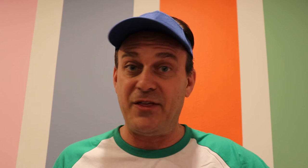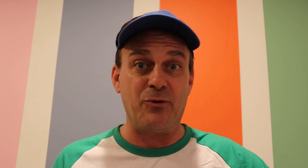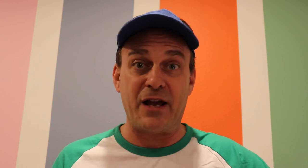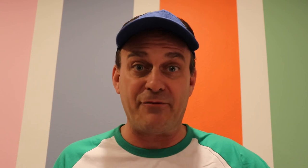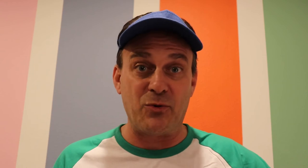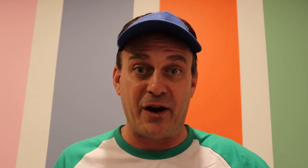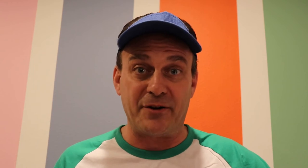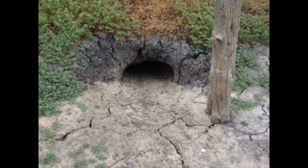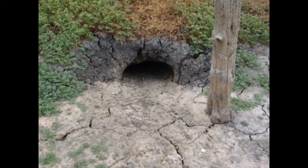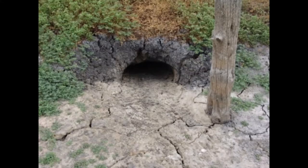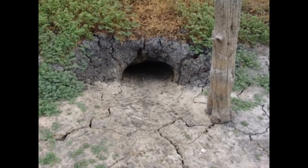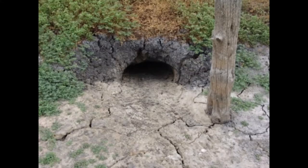were everywhere.